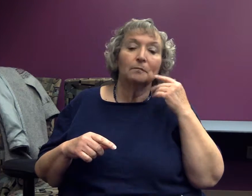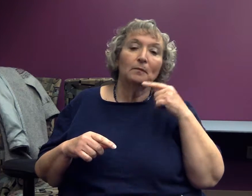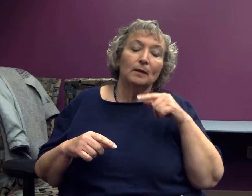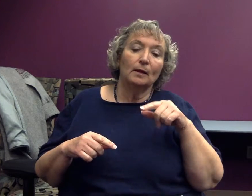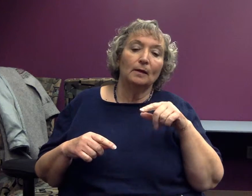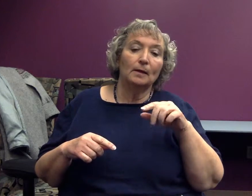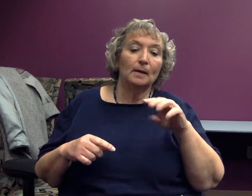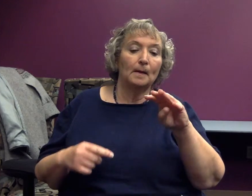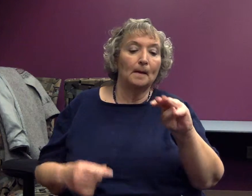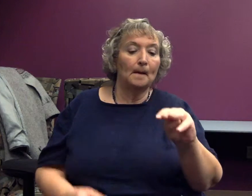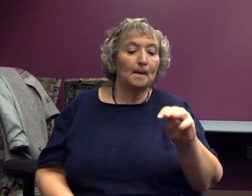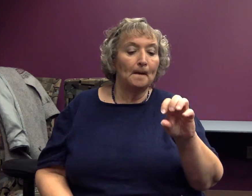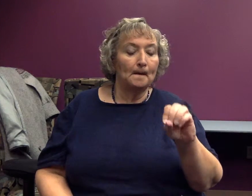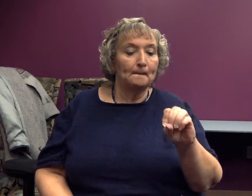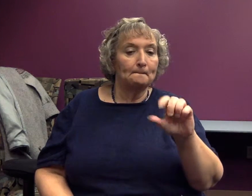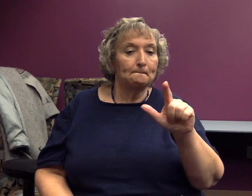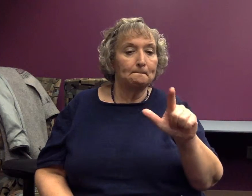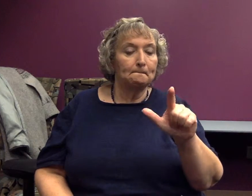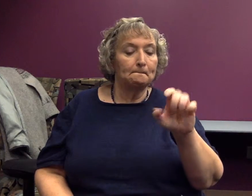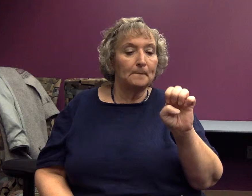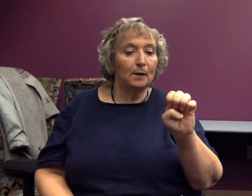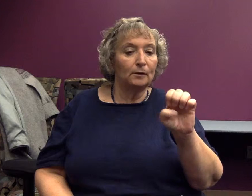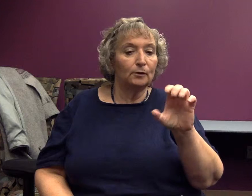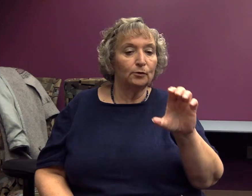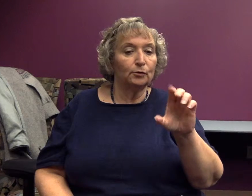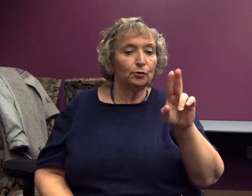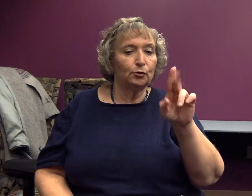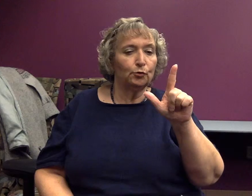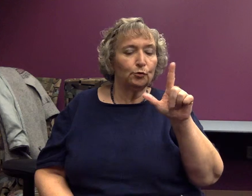in the air at different temperatures.